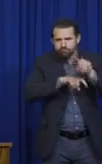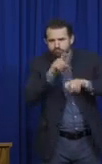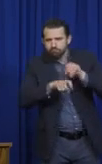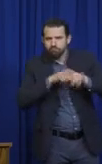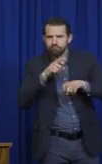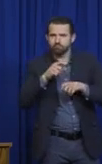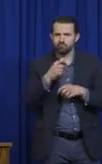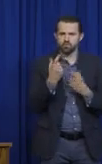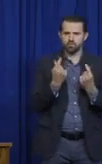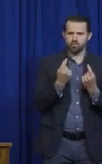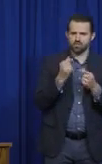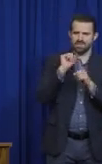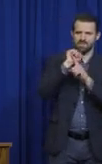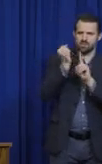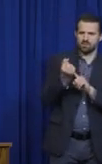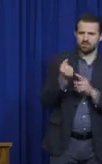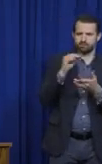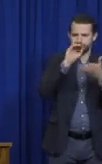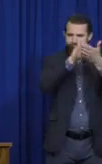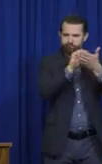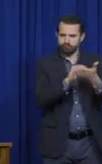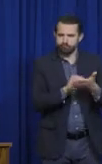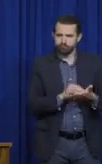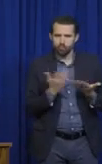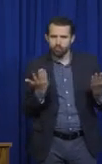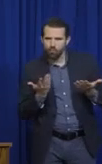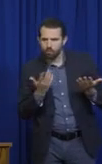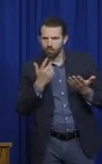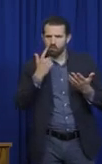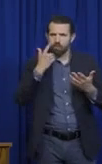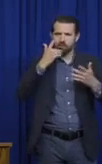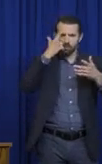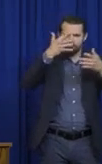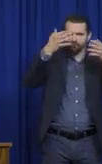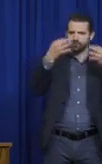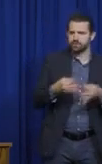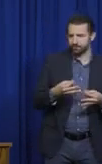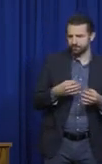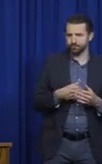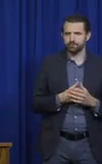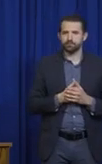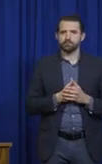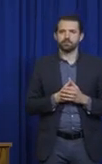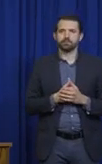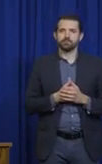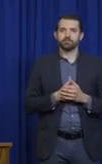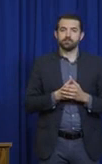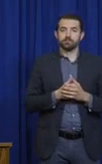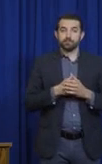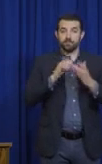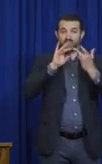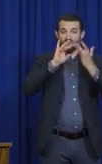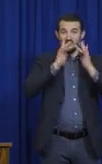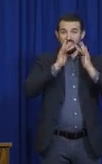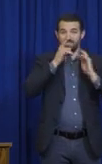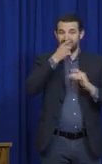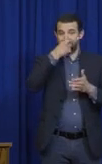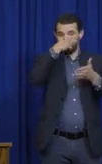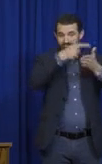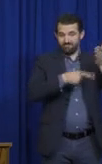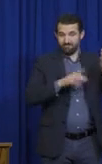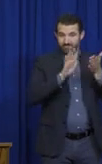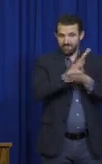But so again, it's an it depends. And we have additional information up on our website. There's a checklist